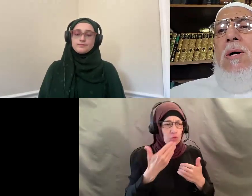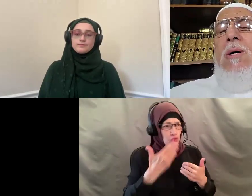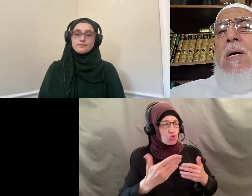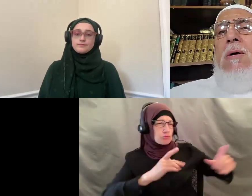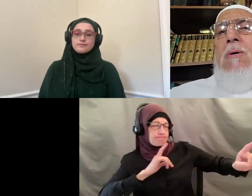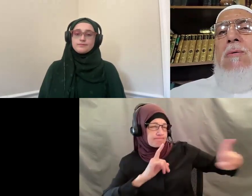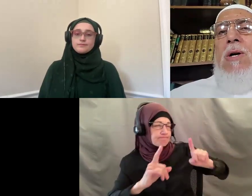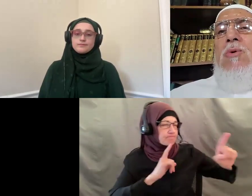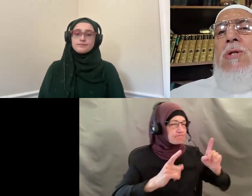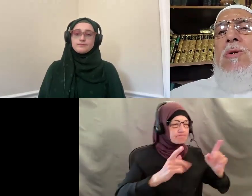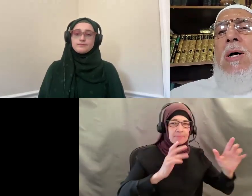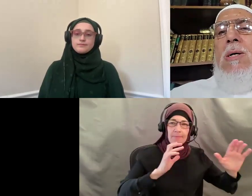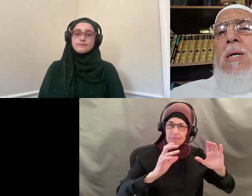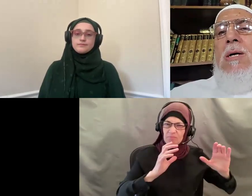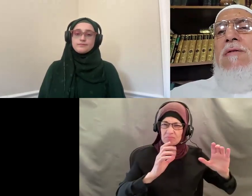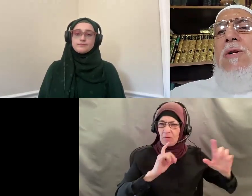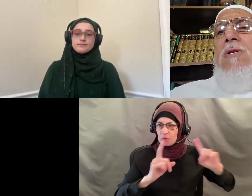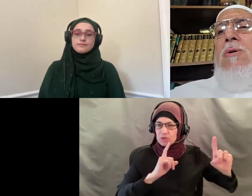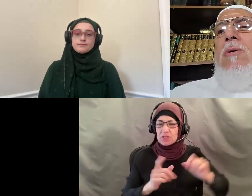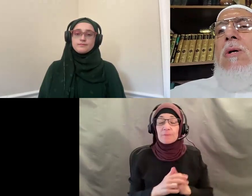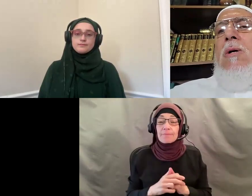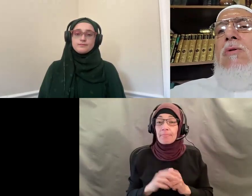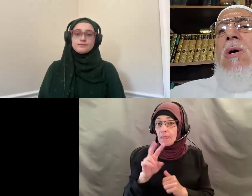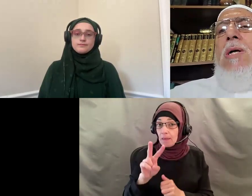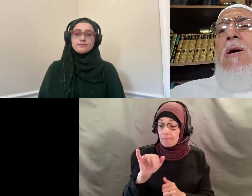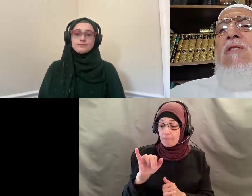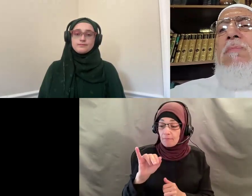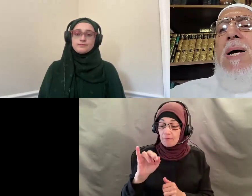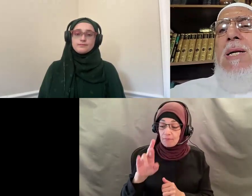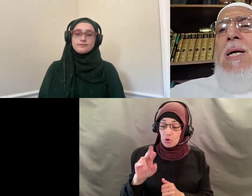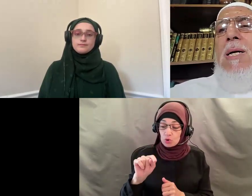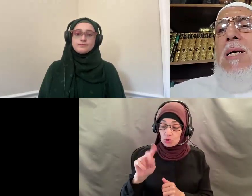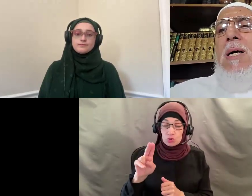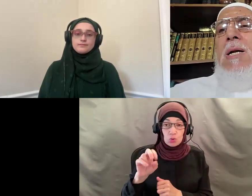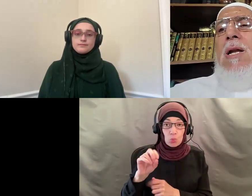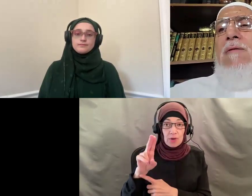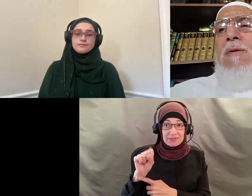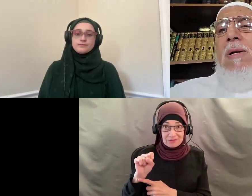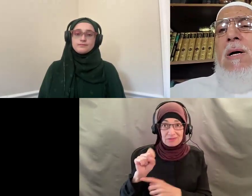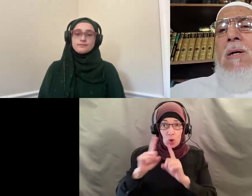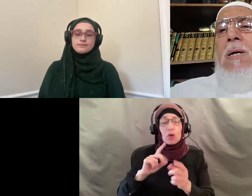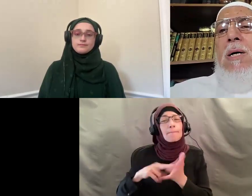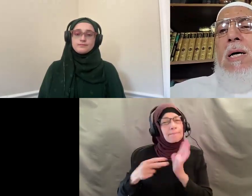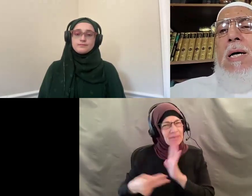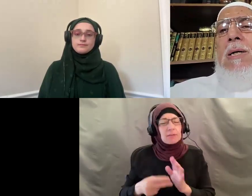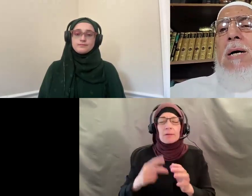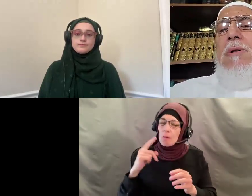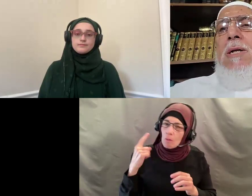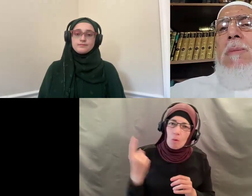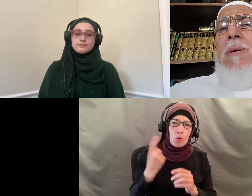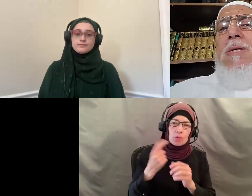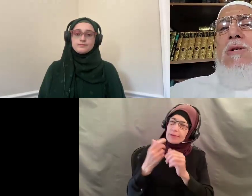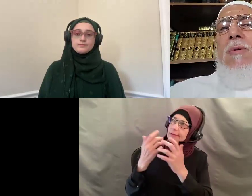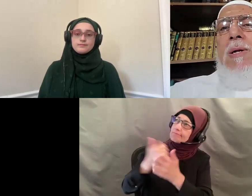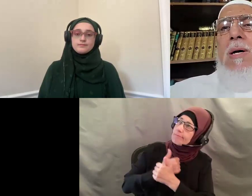virtuous talk. Virtuous talk refers to talking of piety and love of Allah and